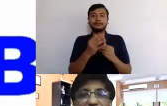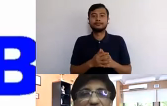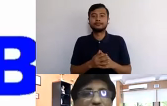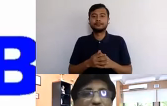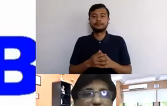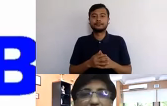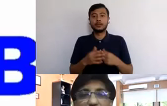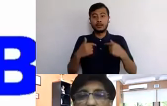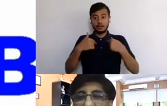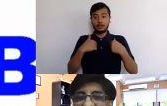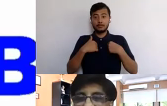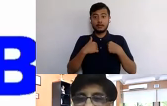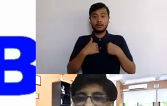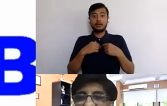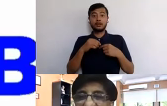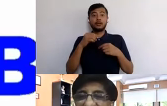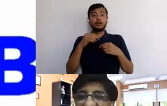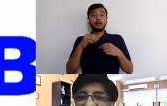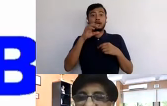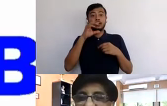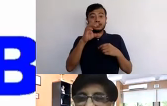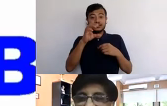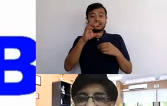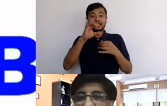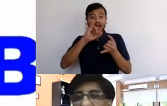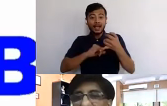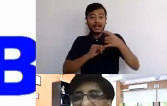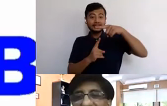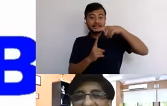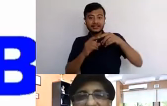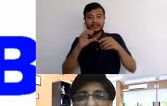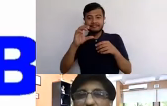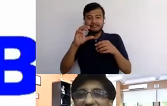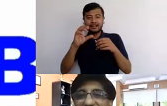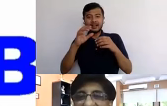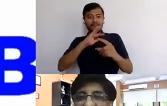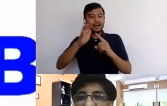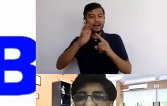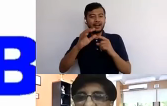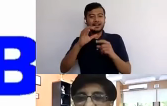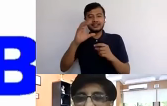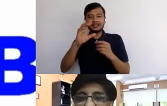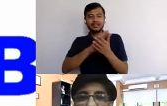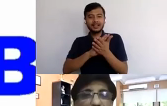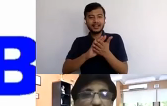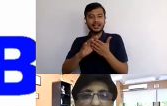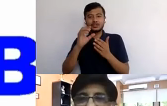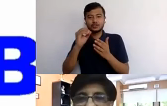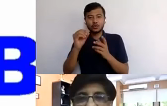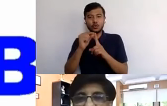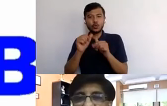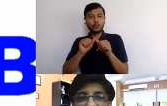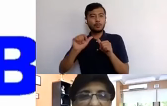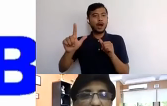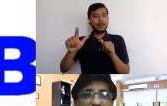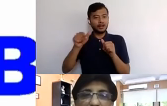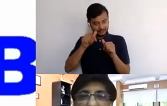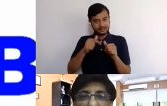CSC Wi-Fi services, which is actually providing the Wi-Fi connectivity using the BharatNet